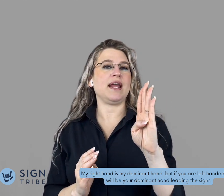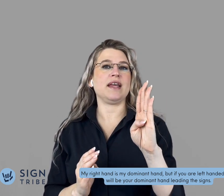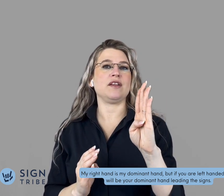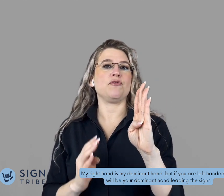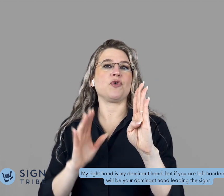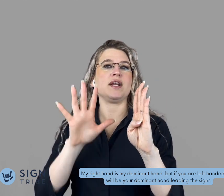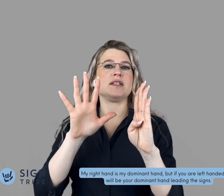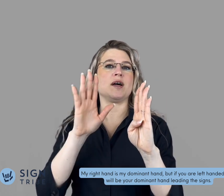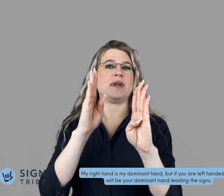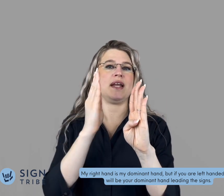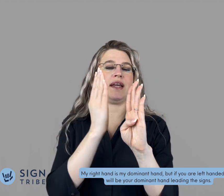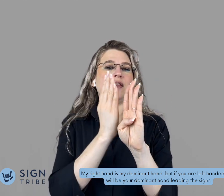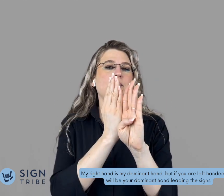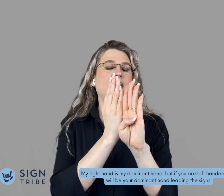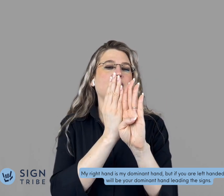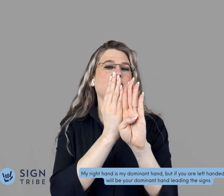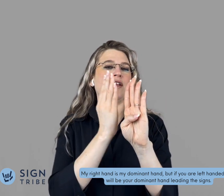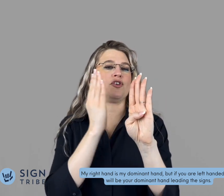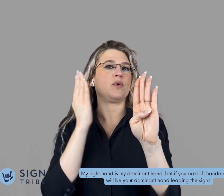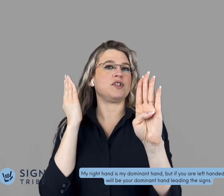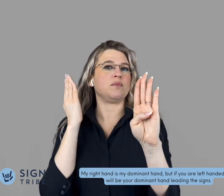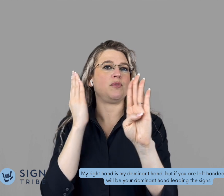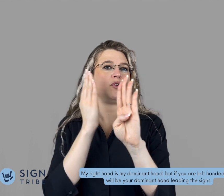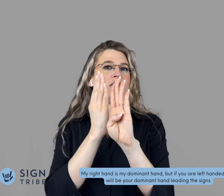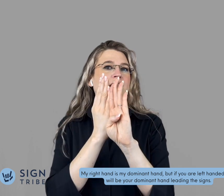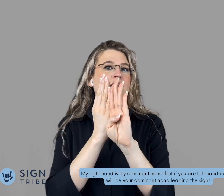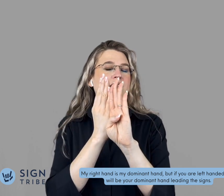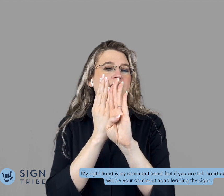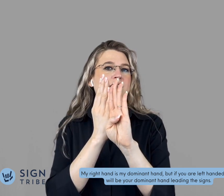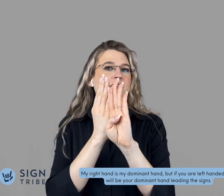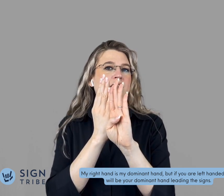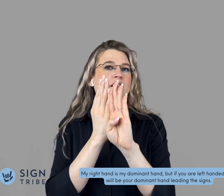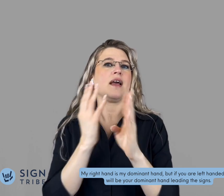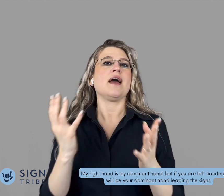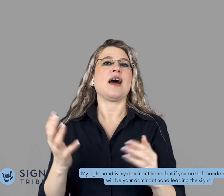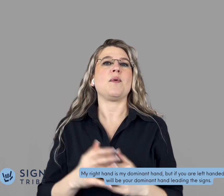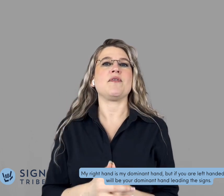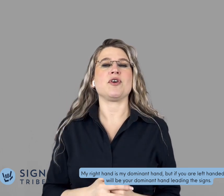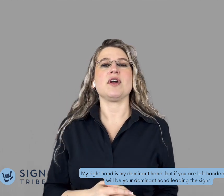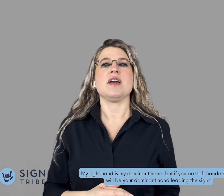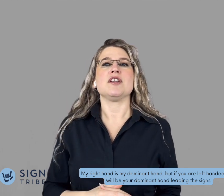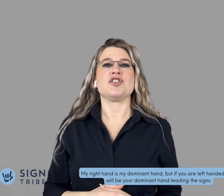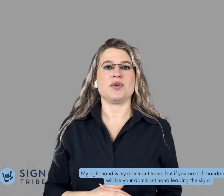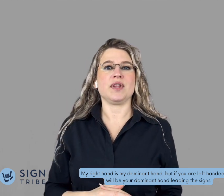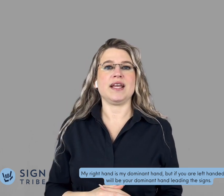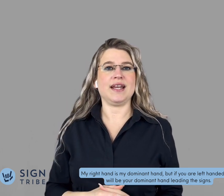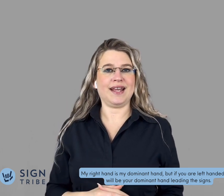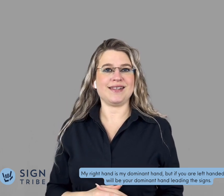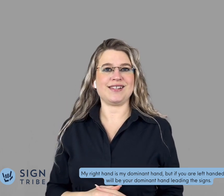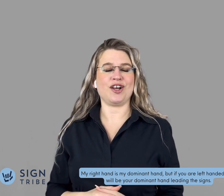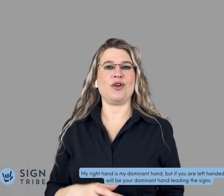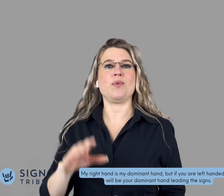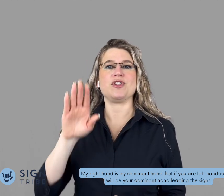in front, dominant hand in the back, and then you're going to move like this. However, generally in ASL, we just